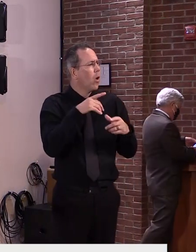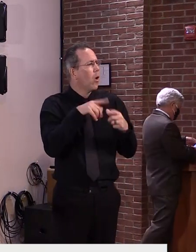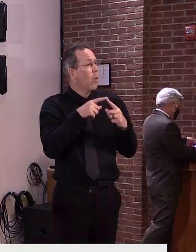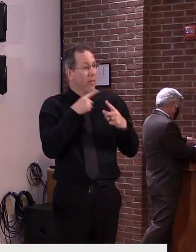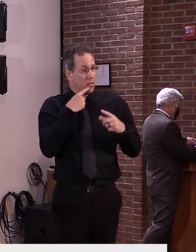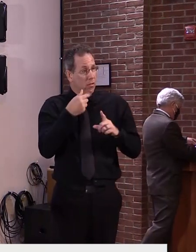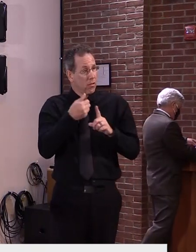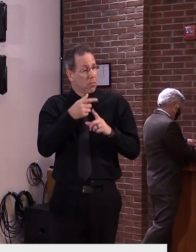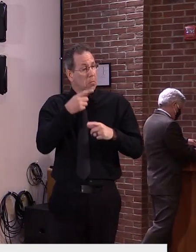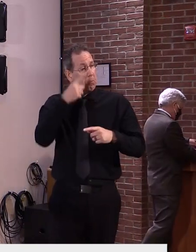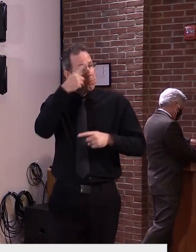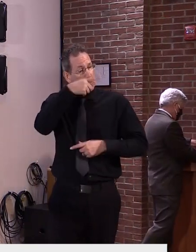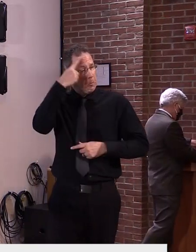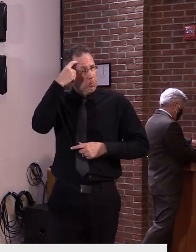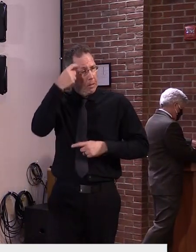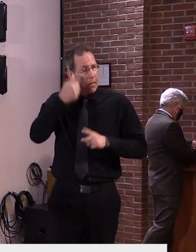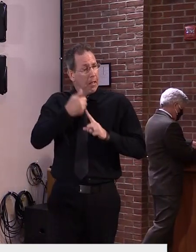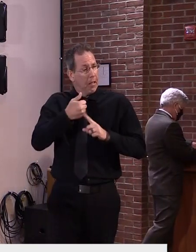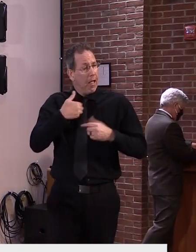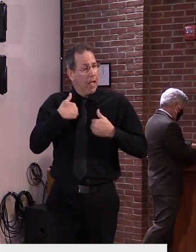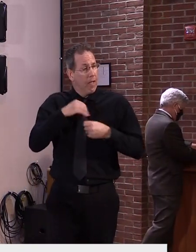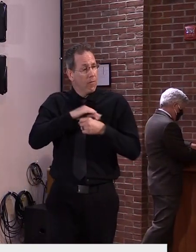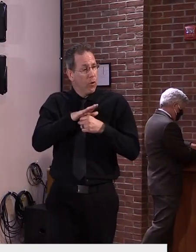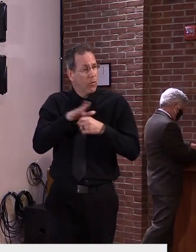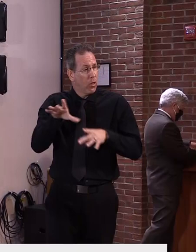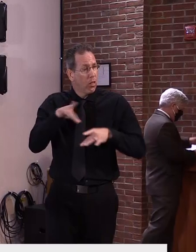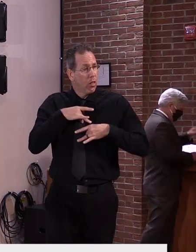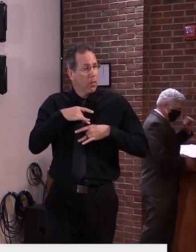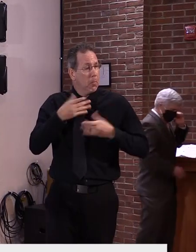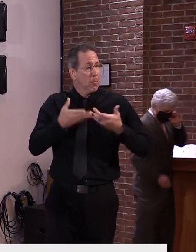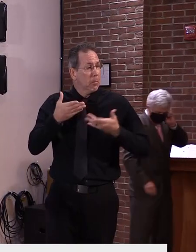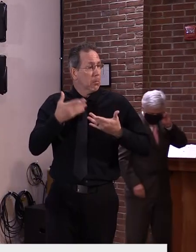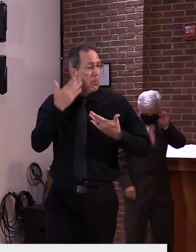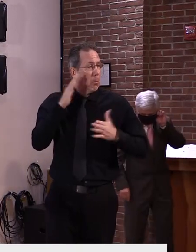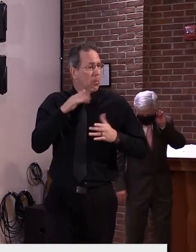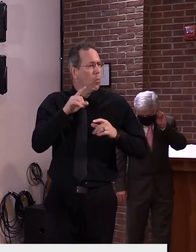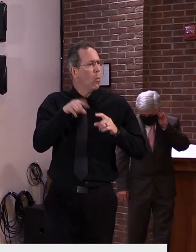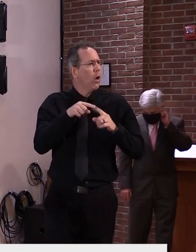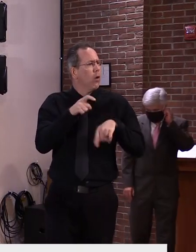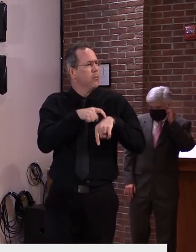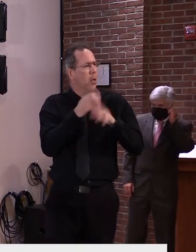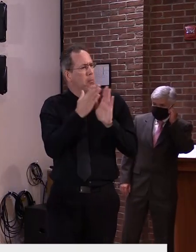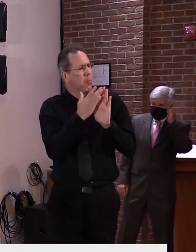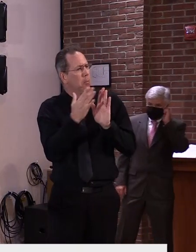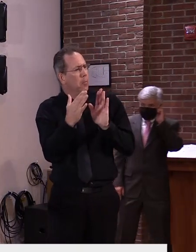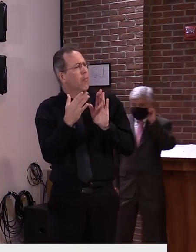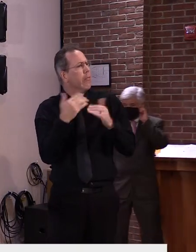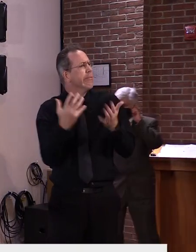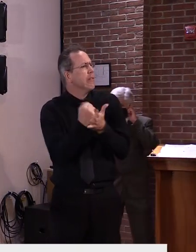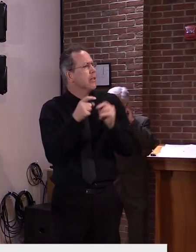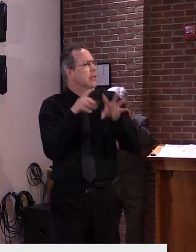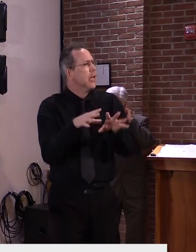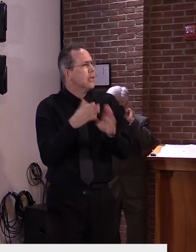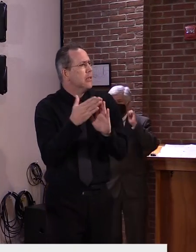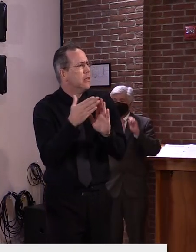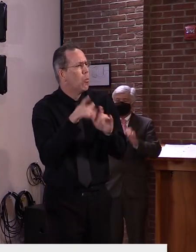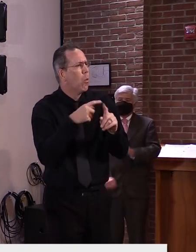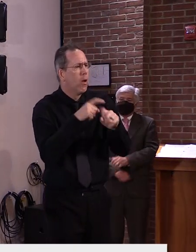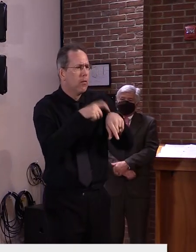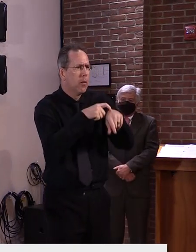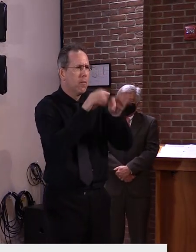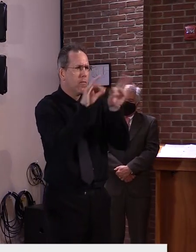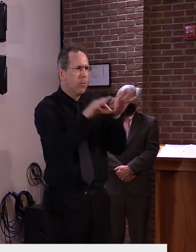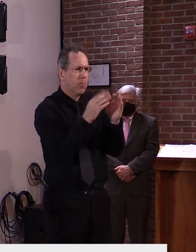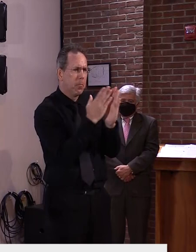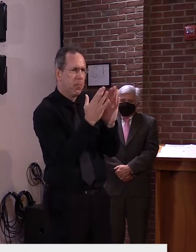I'm sure lots of people in any part of the state want the answer. So if you feel you've been exposed